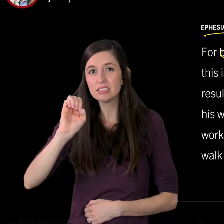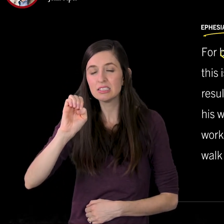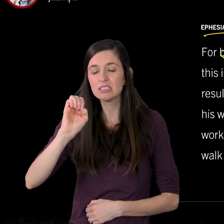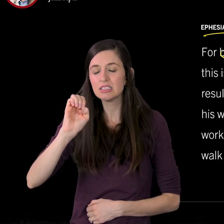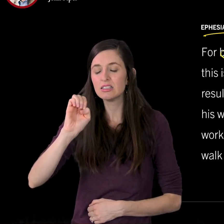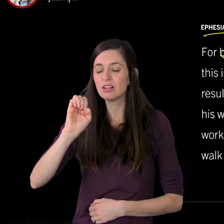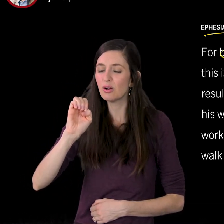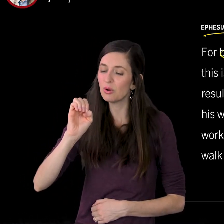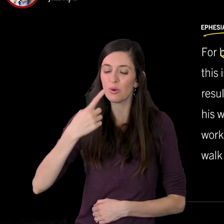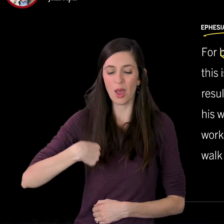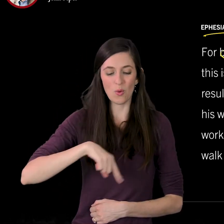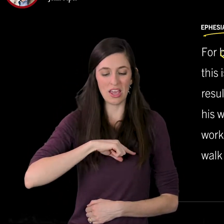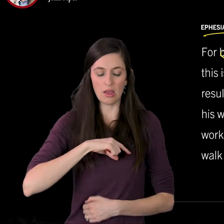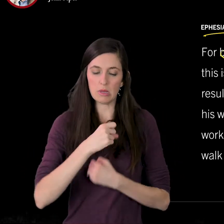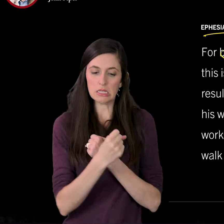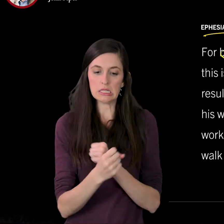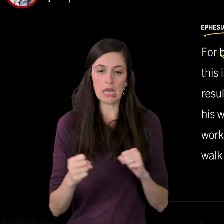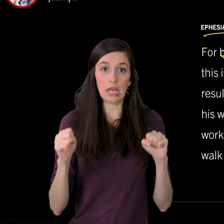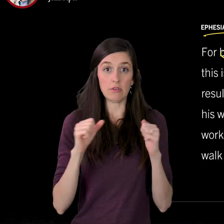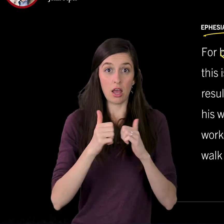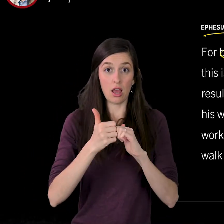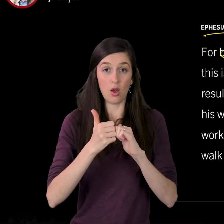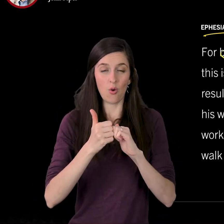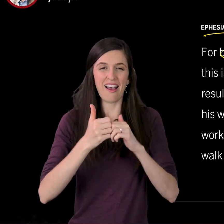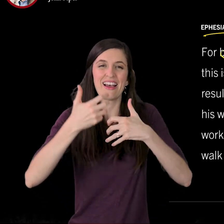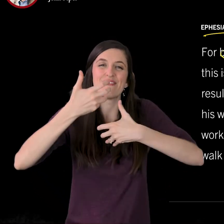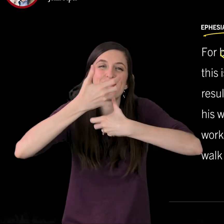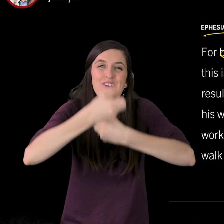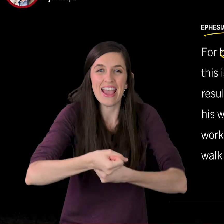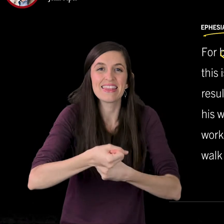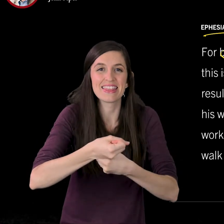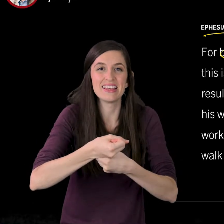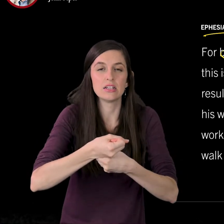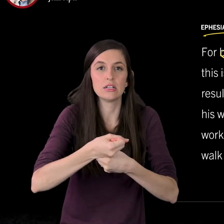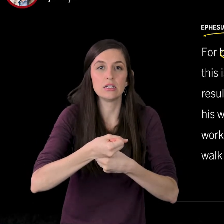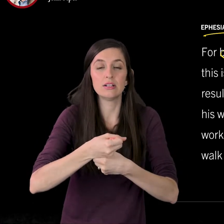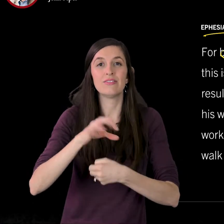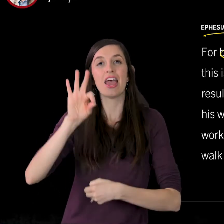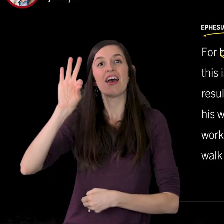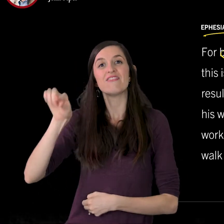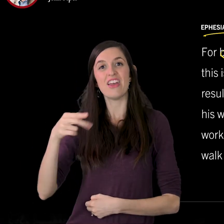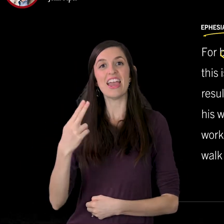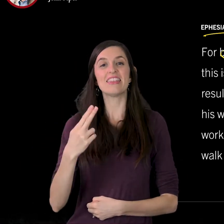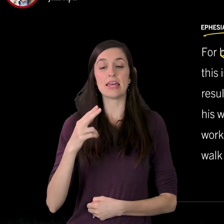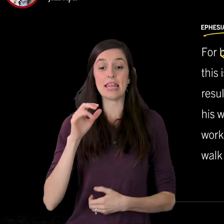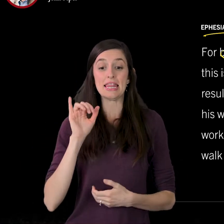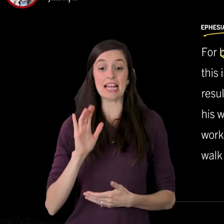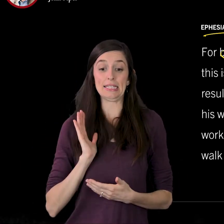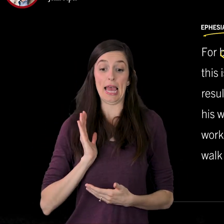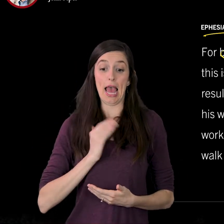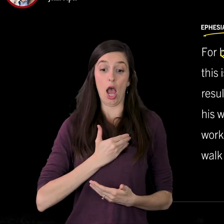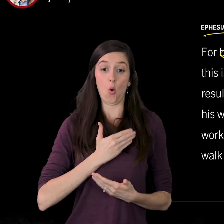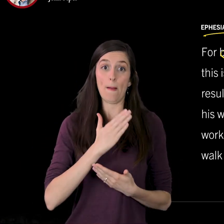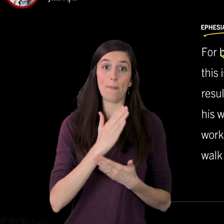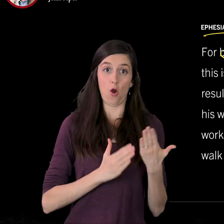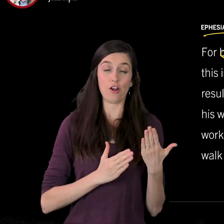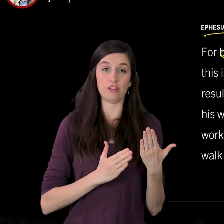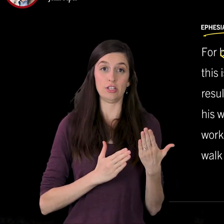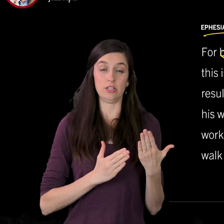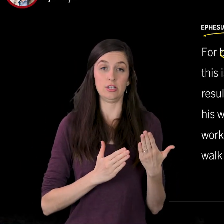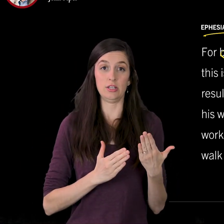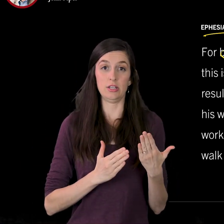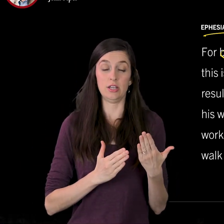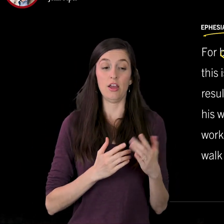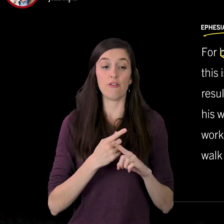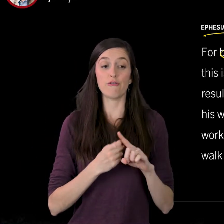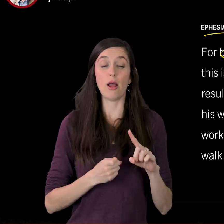you have been saved through faith. So faith is our part in